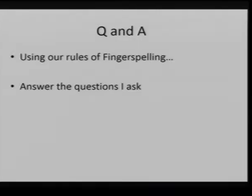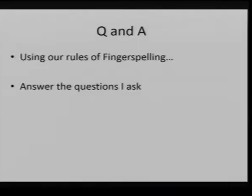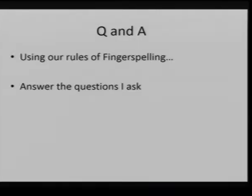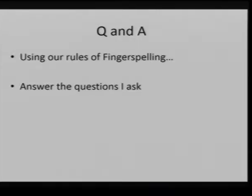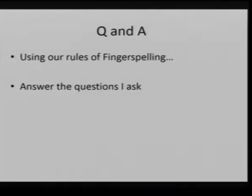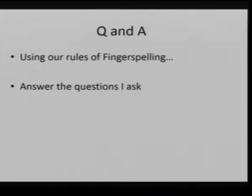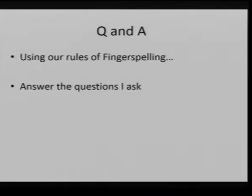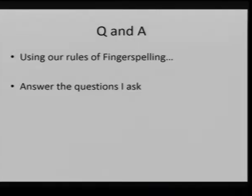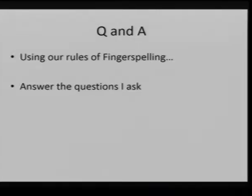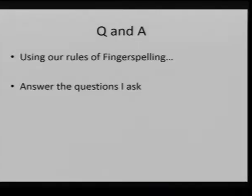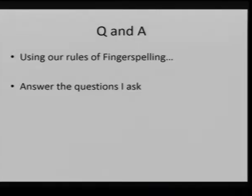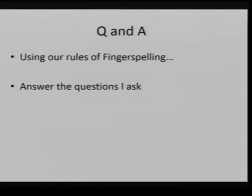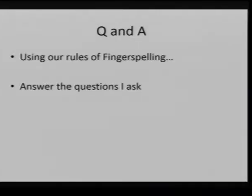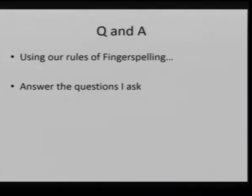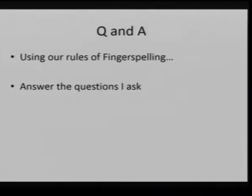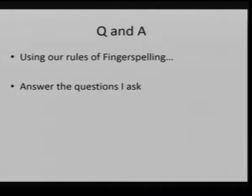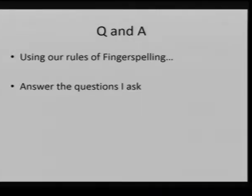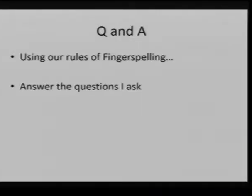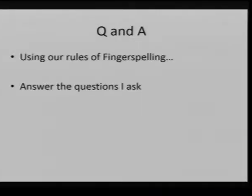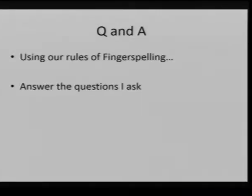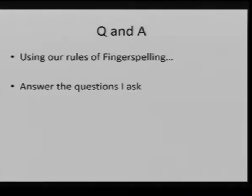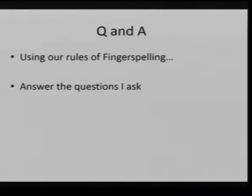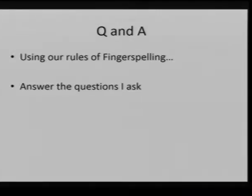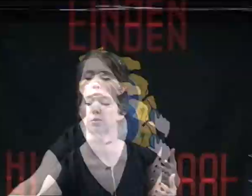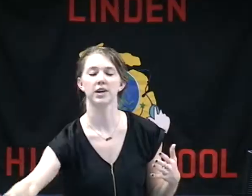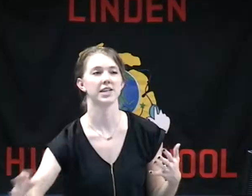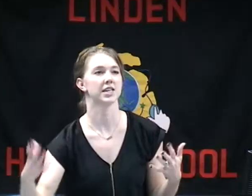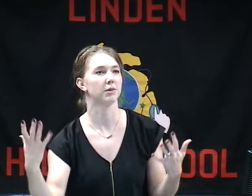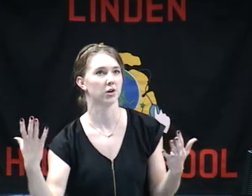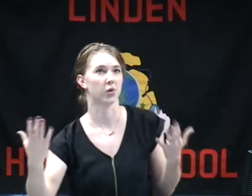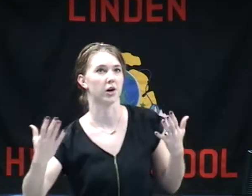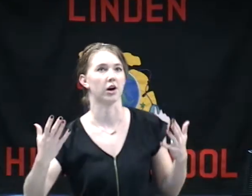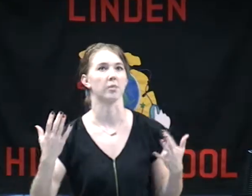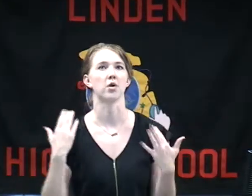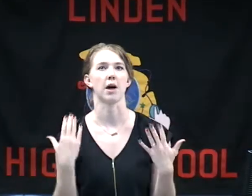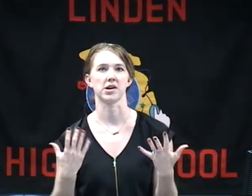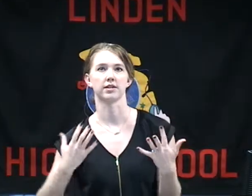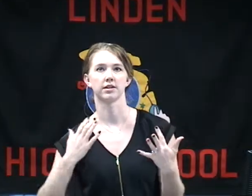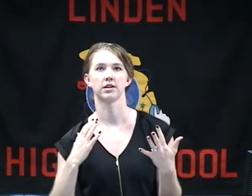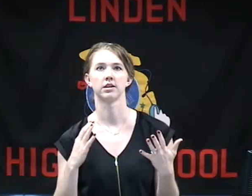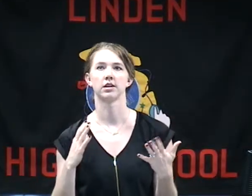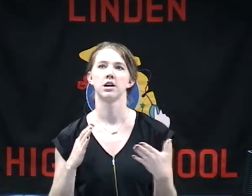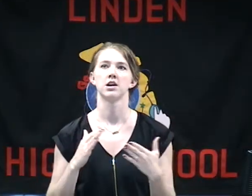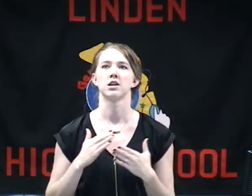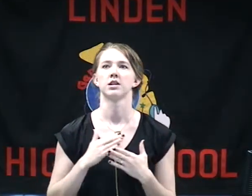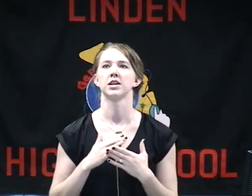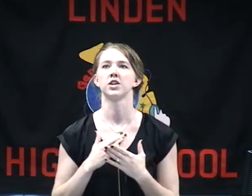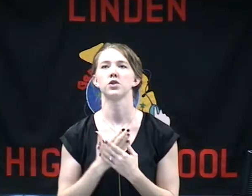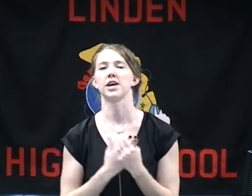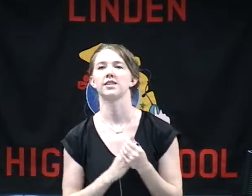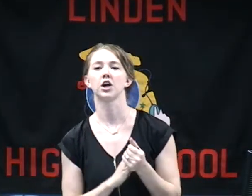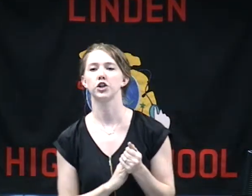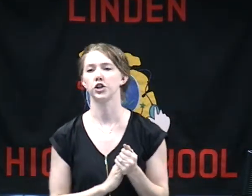people. As long as you guys sit tight, we will get to the miracle worker, I promise. Let's do this. I'll